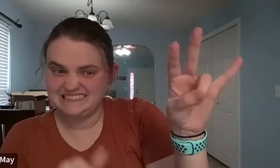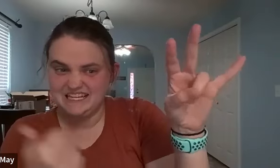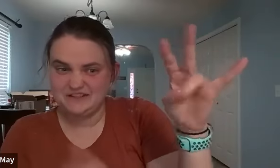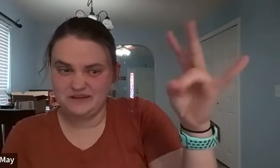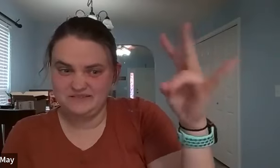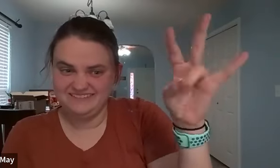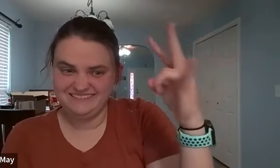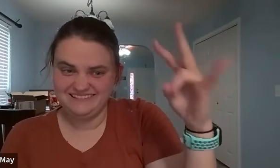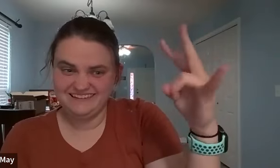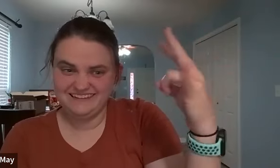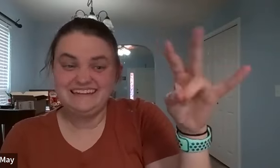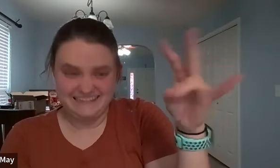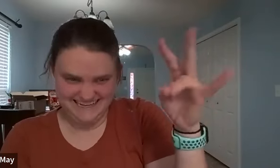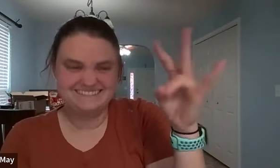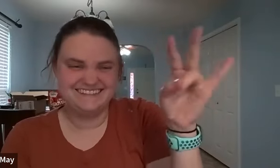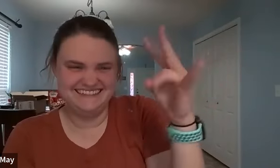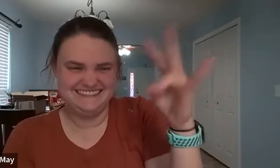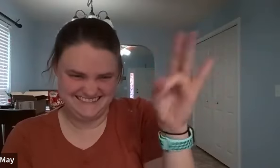the other one. Yeah.